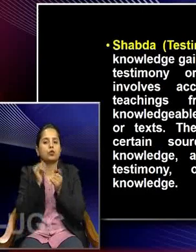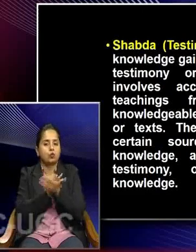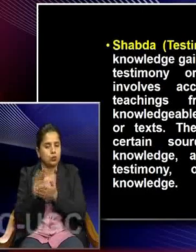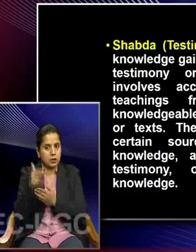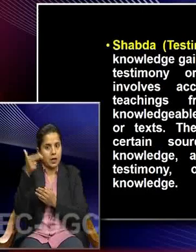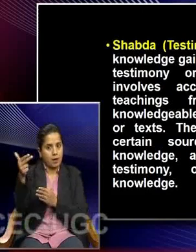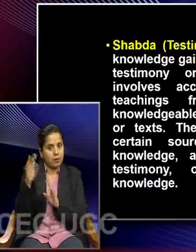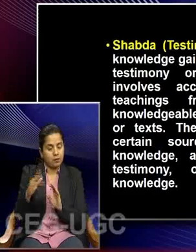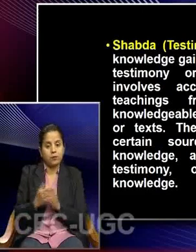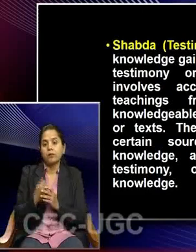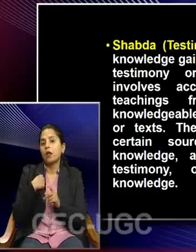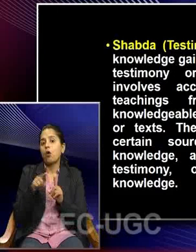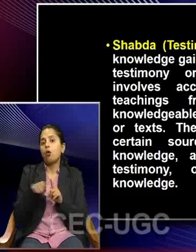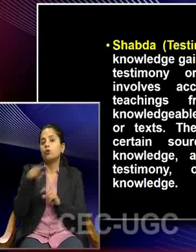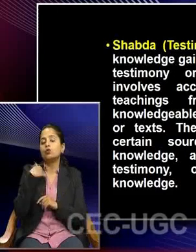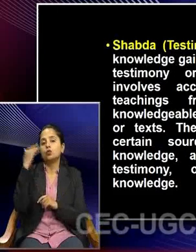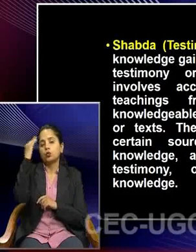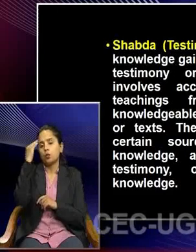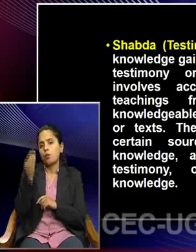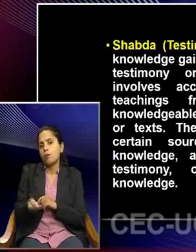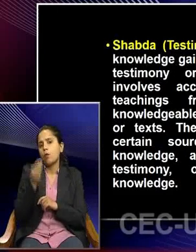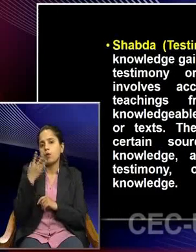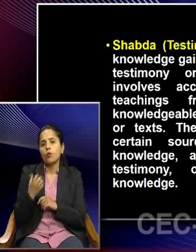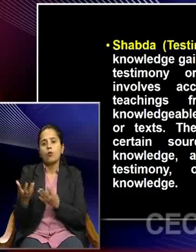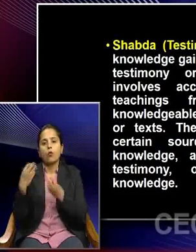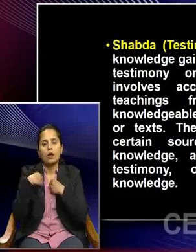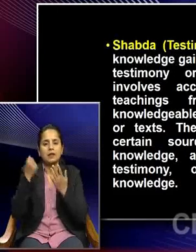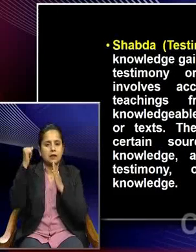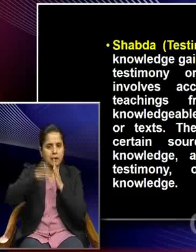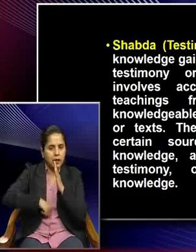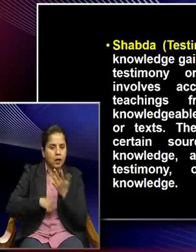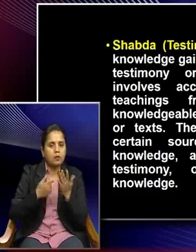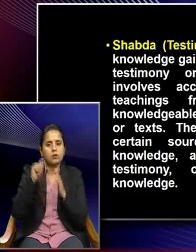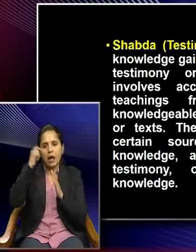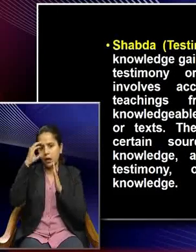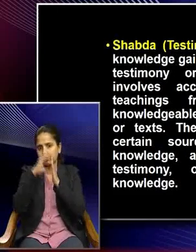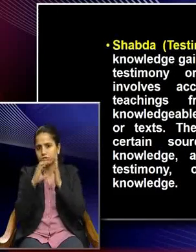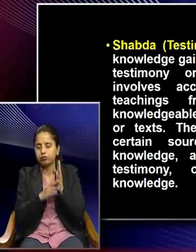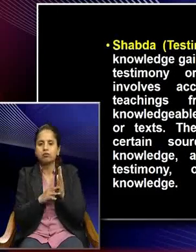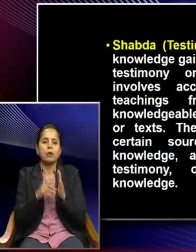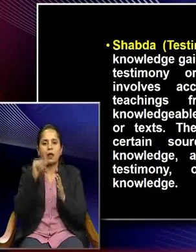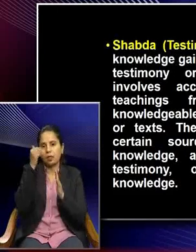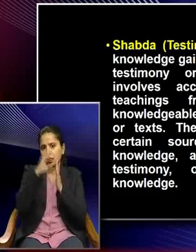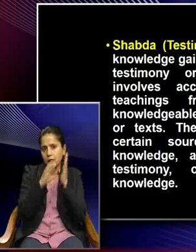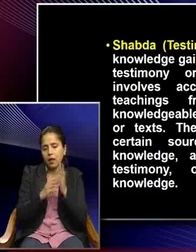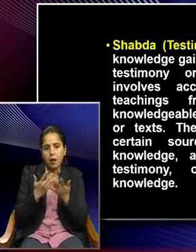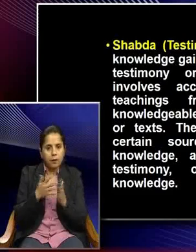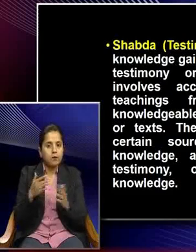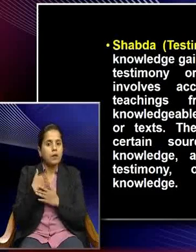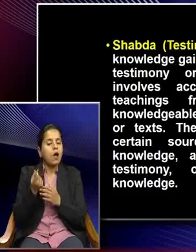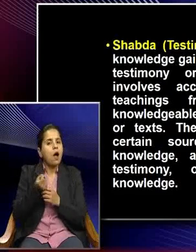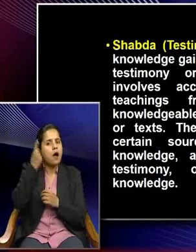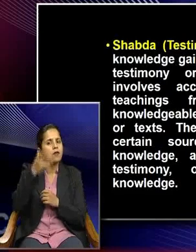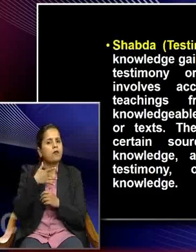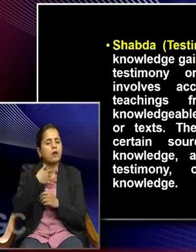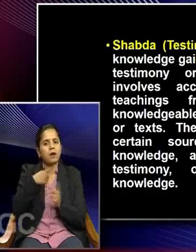And also we try to know or get knowledge from scriptures or texts. The understanding